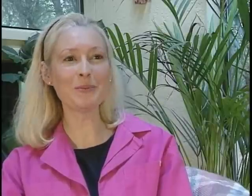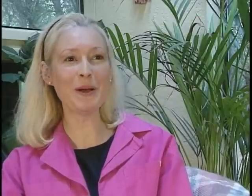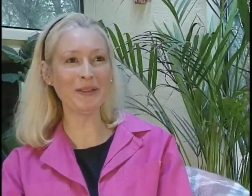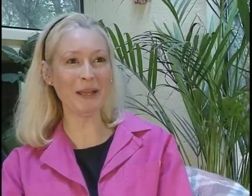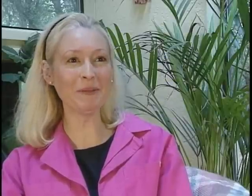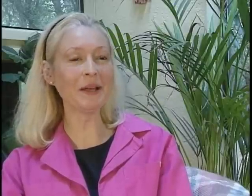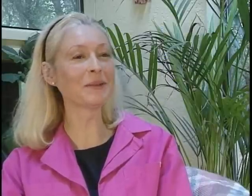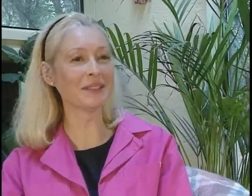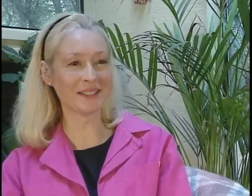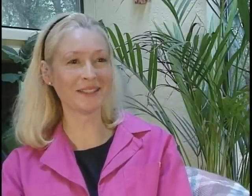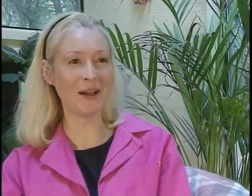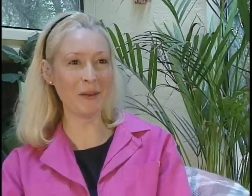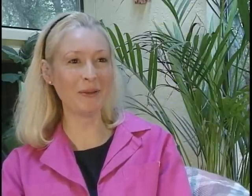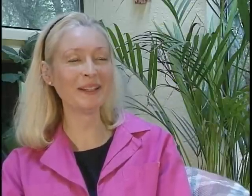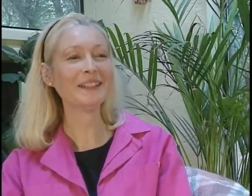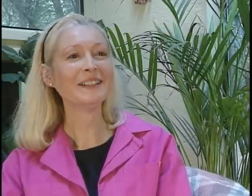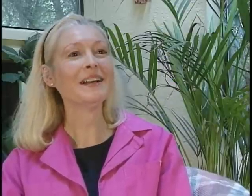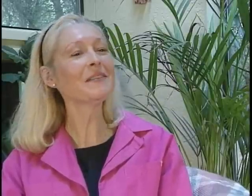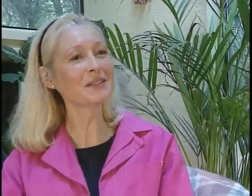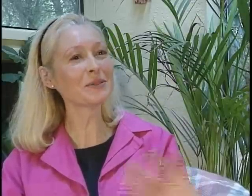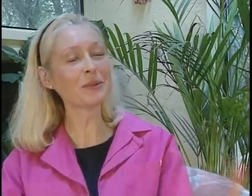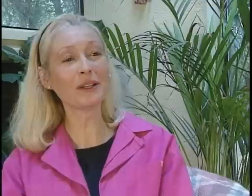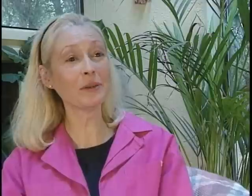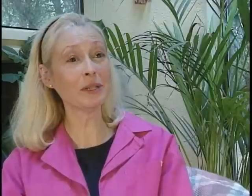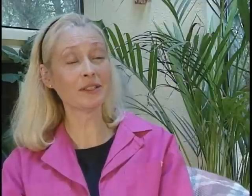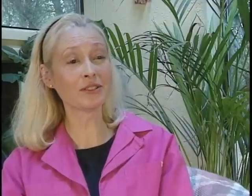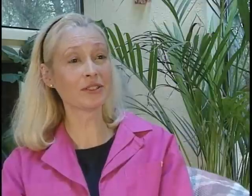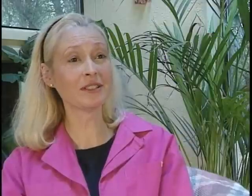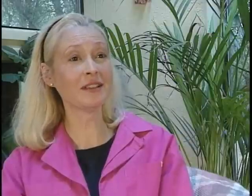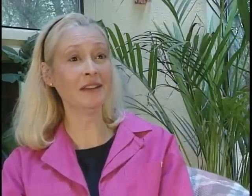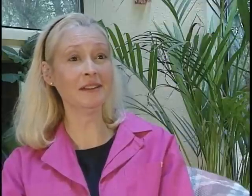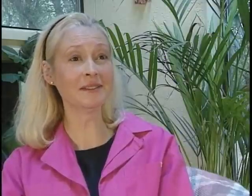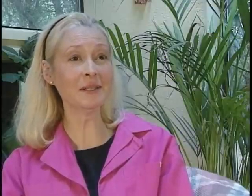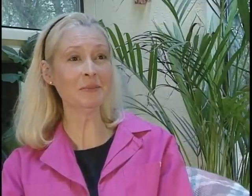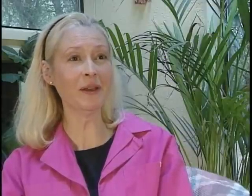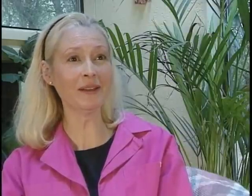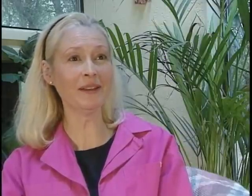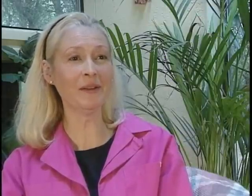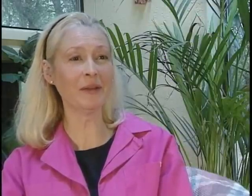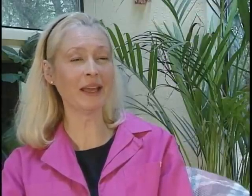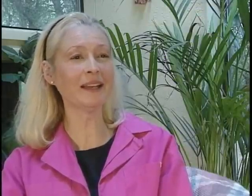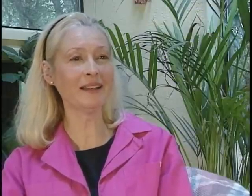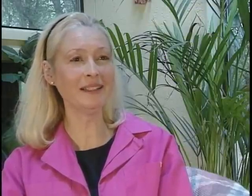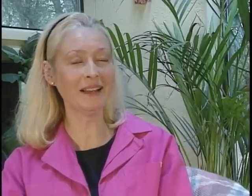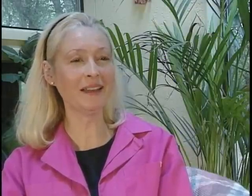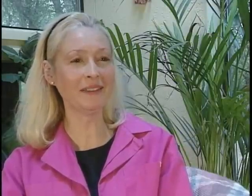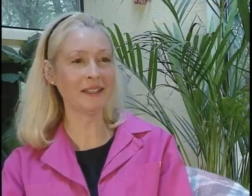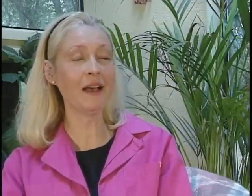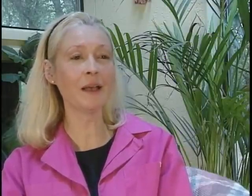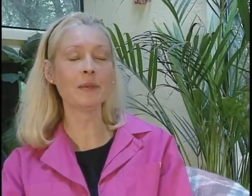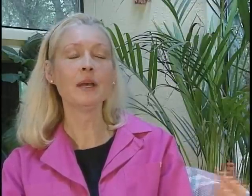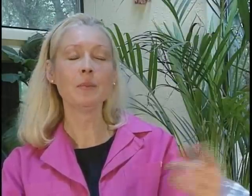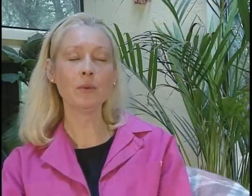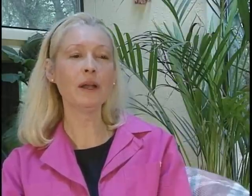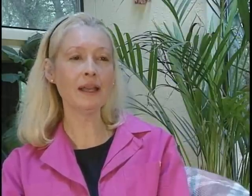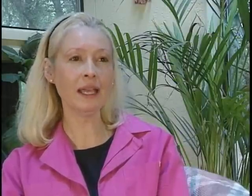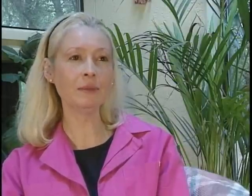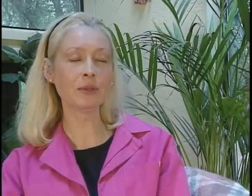about ape language and stop. And this is what other researchers had done, and it seemed like an okay idea at the time. But what I came to